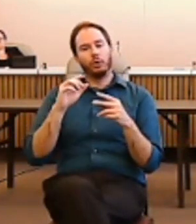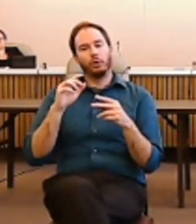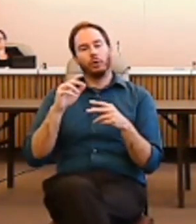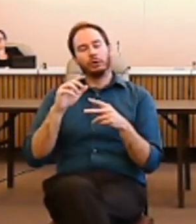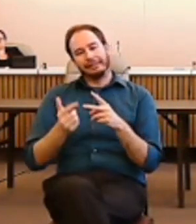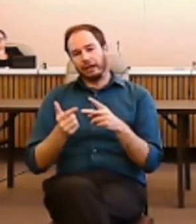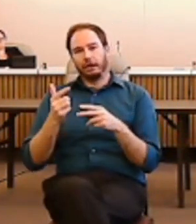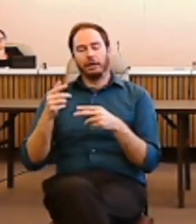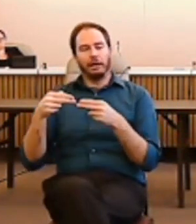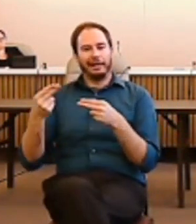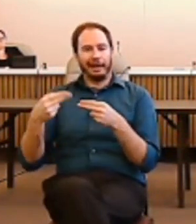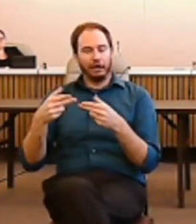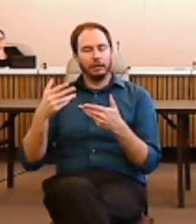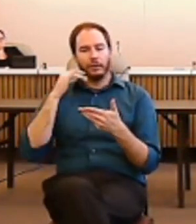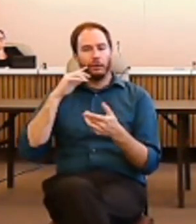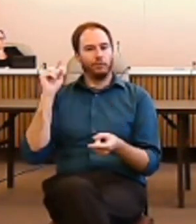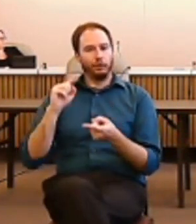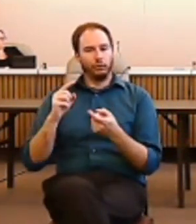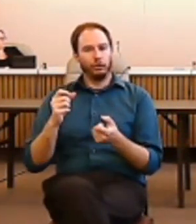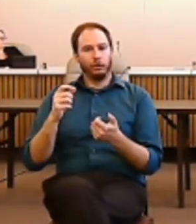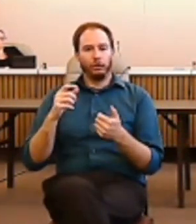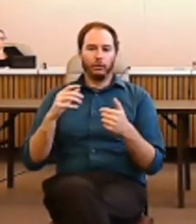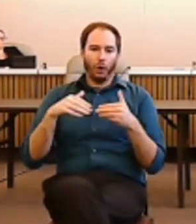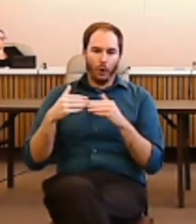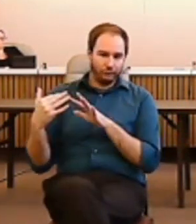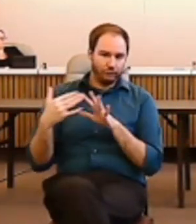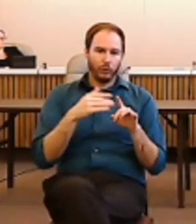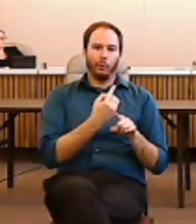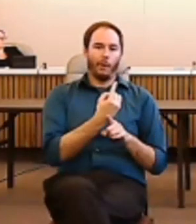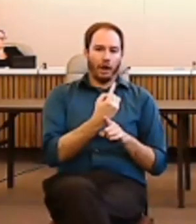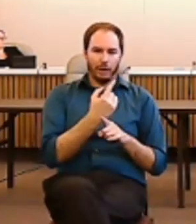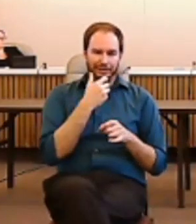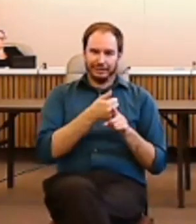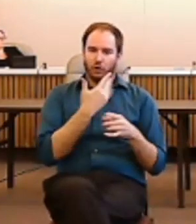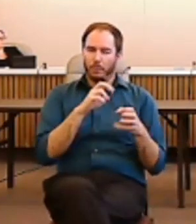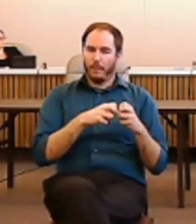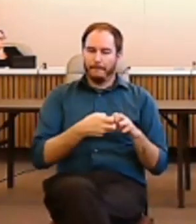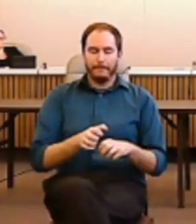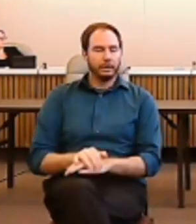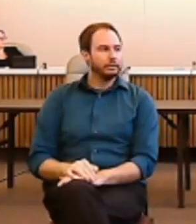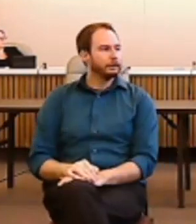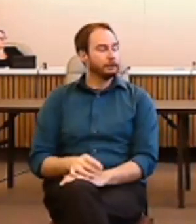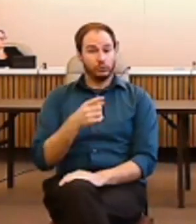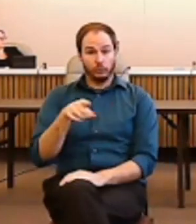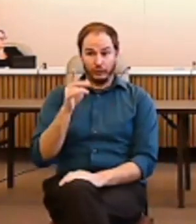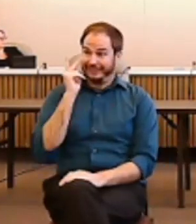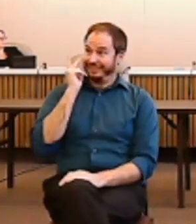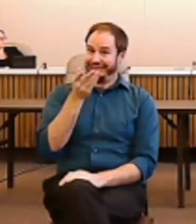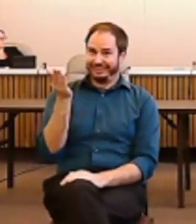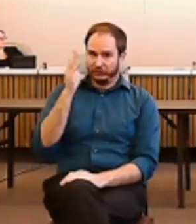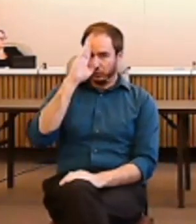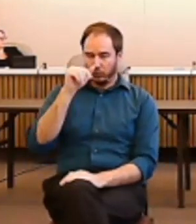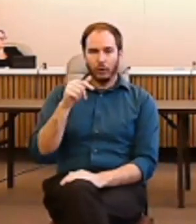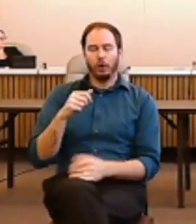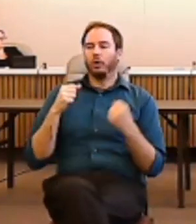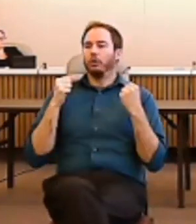again, I think that will reduce the amount of traffic that goes through that problem intersection. Anyone who's ever seen it knows that people come